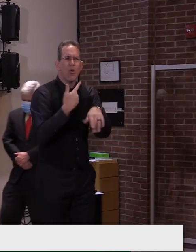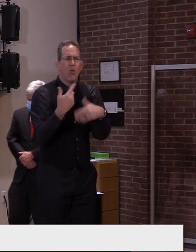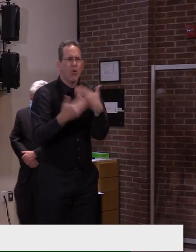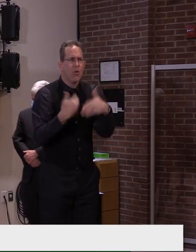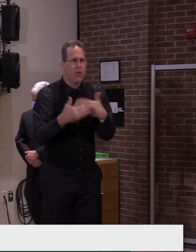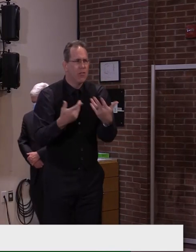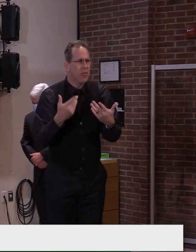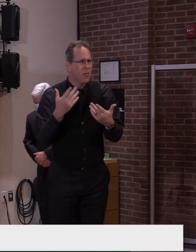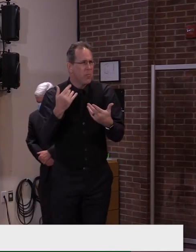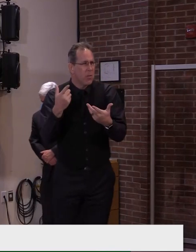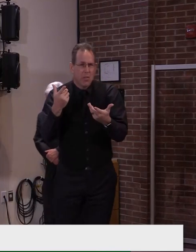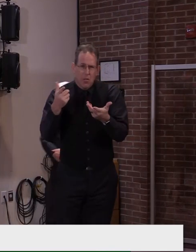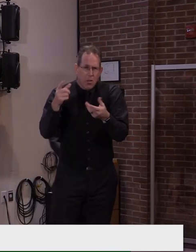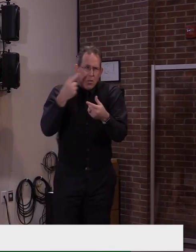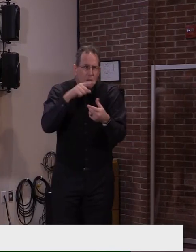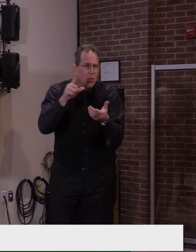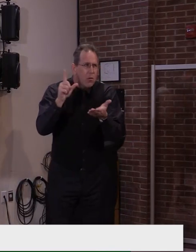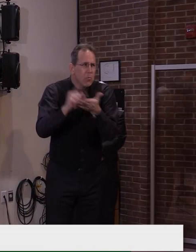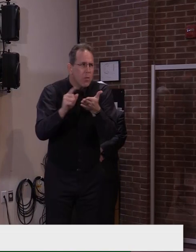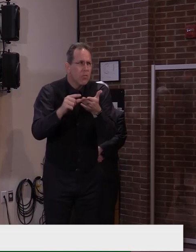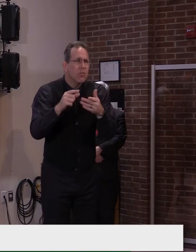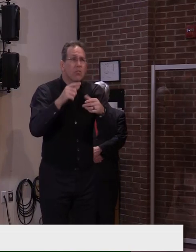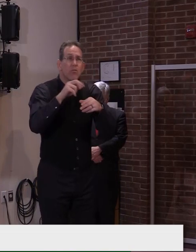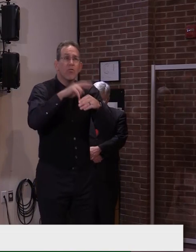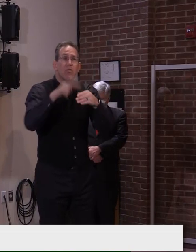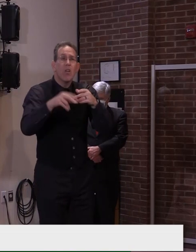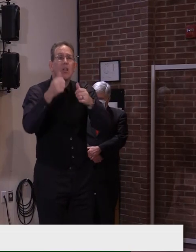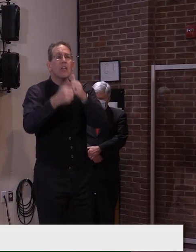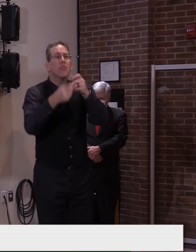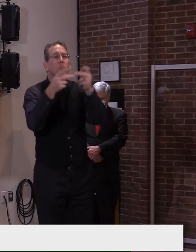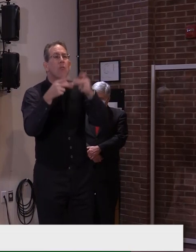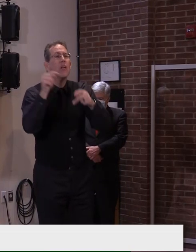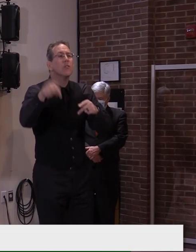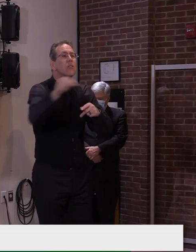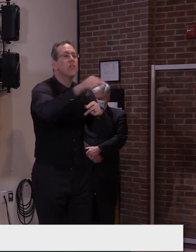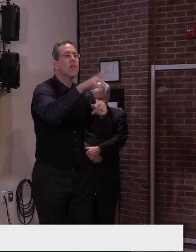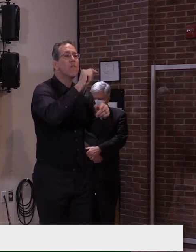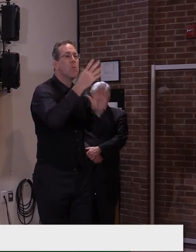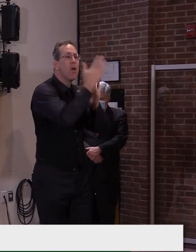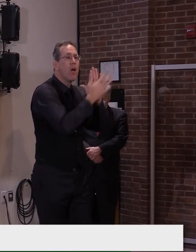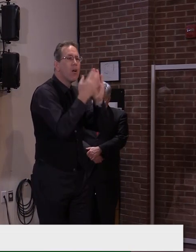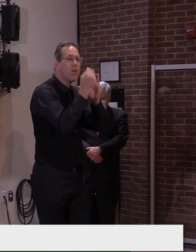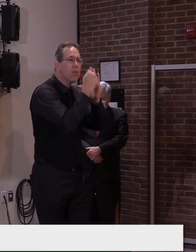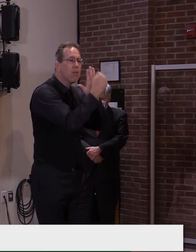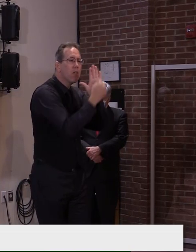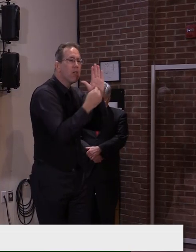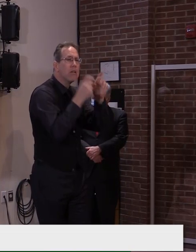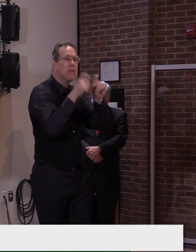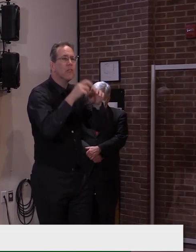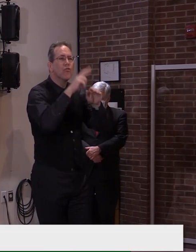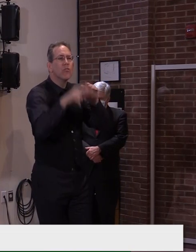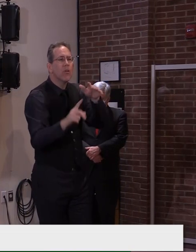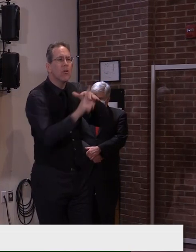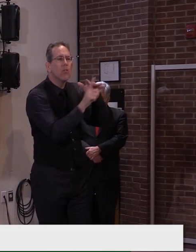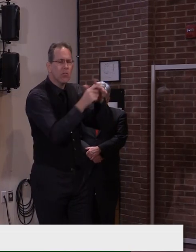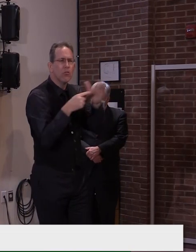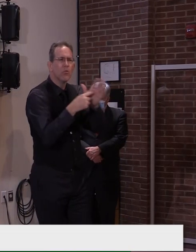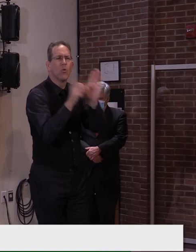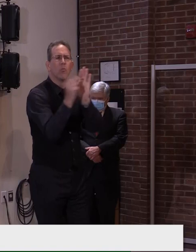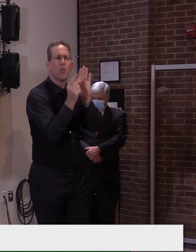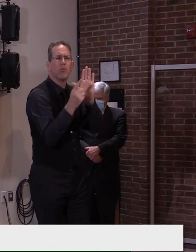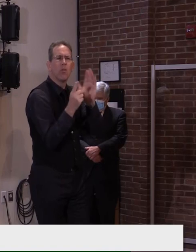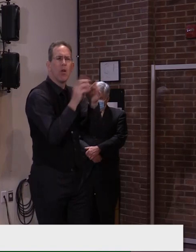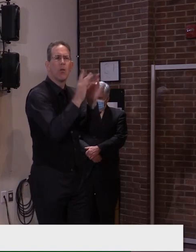the performance of these different sites in turning around the test? Thank you. I'm